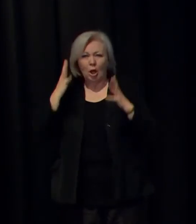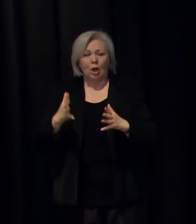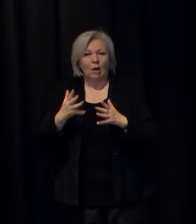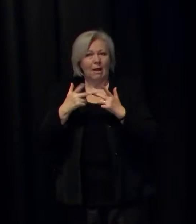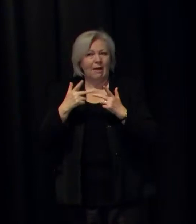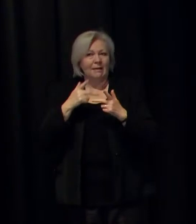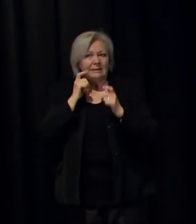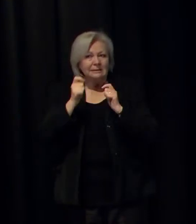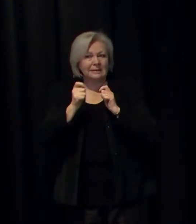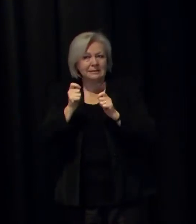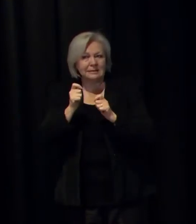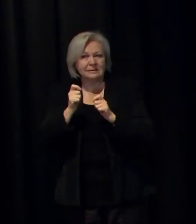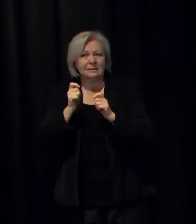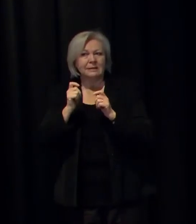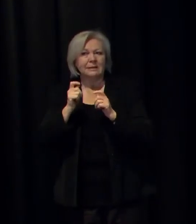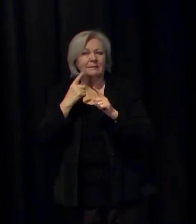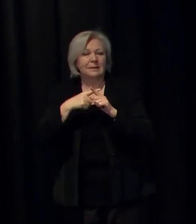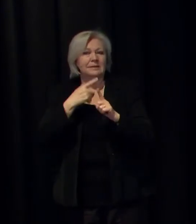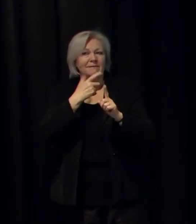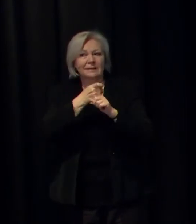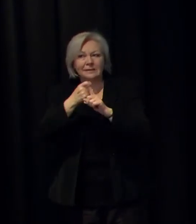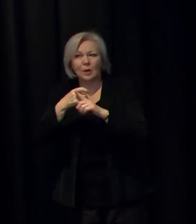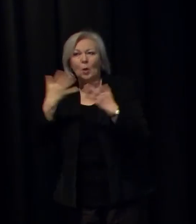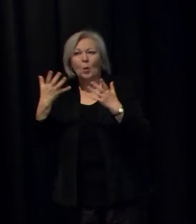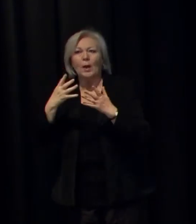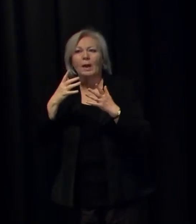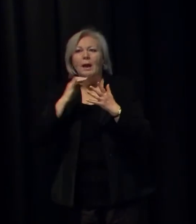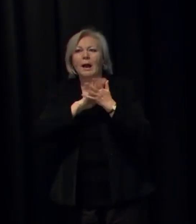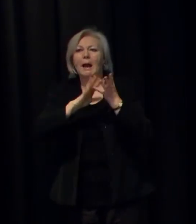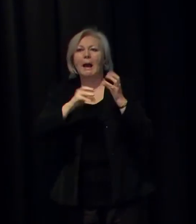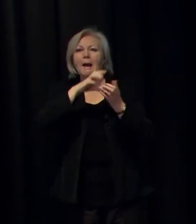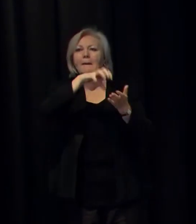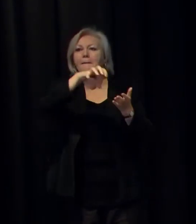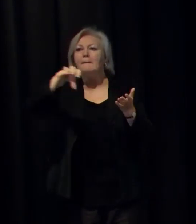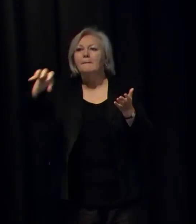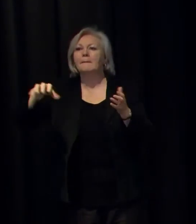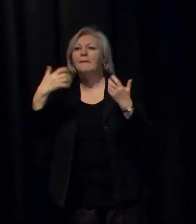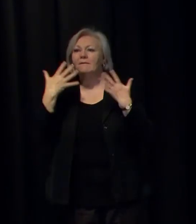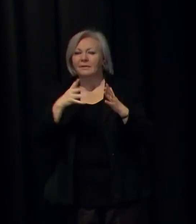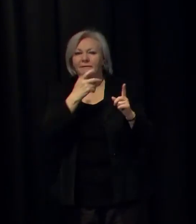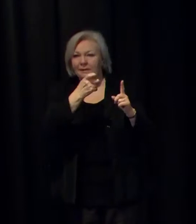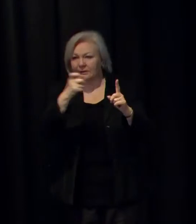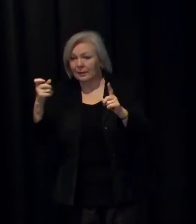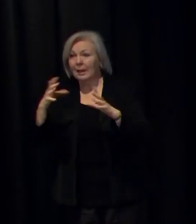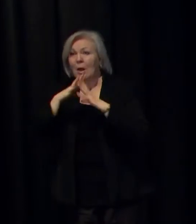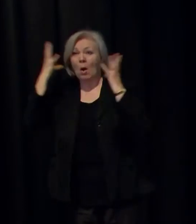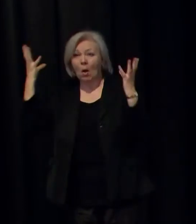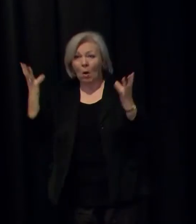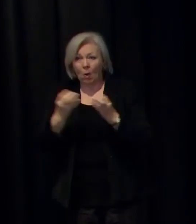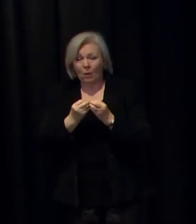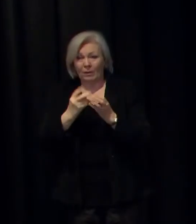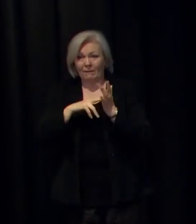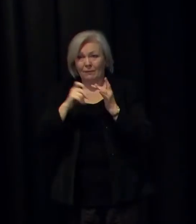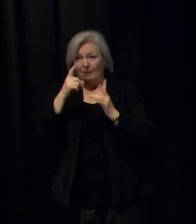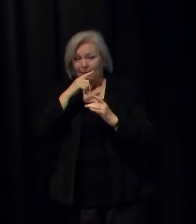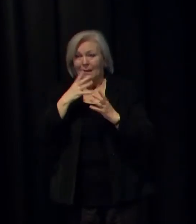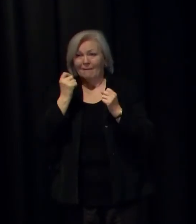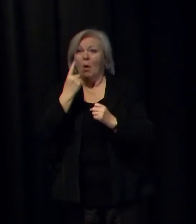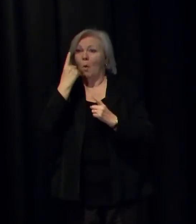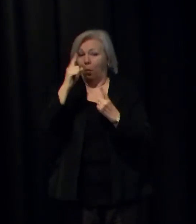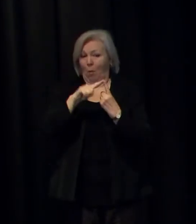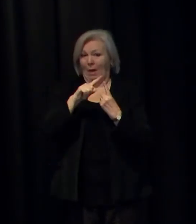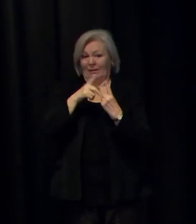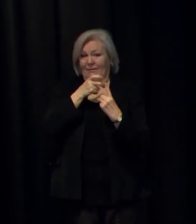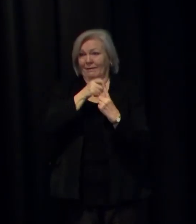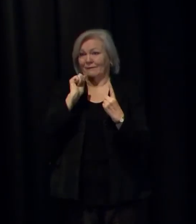38,977 vaccines were administered at our state hubs, bringing the total number of Victorians with at least one dose